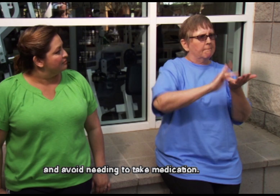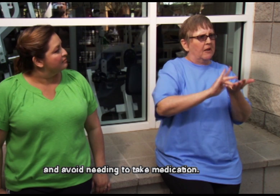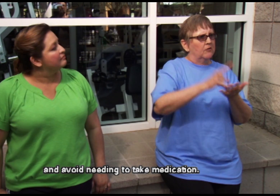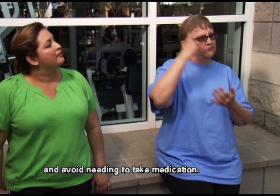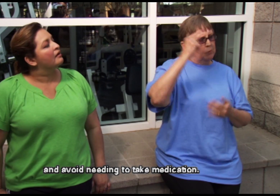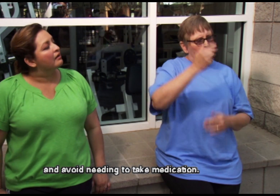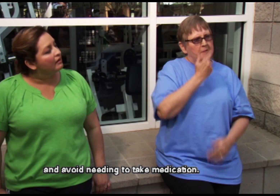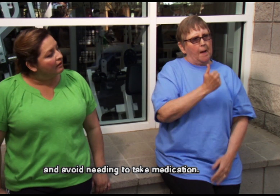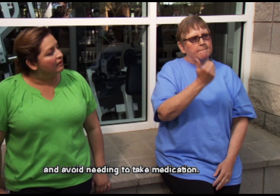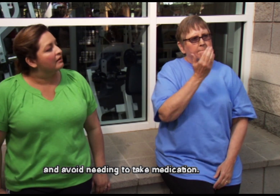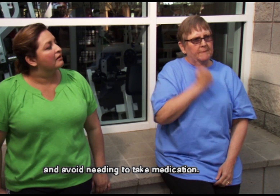medication.